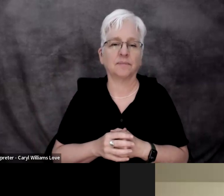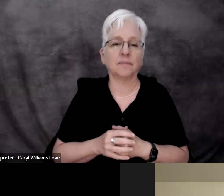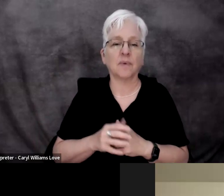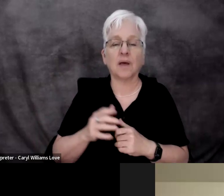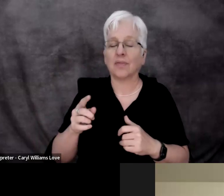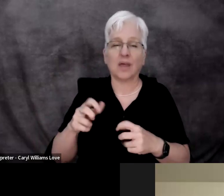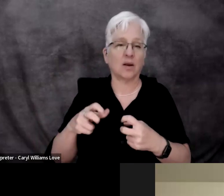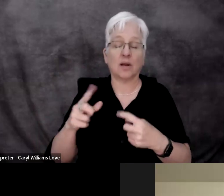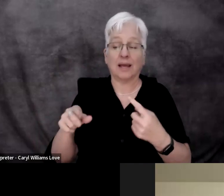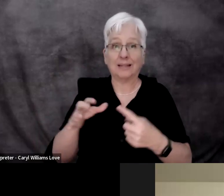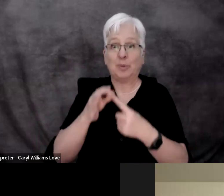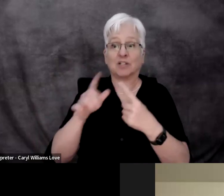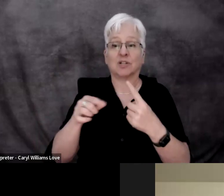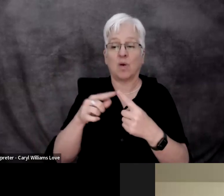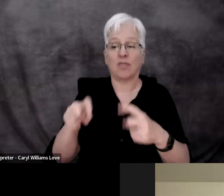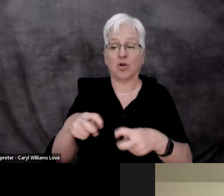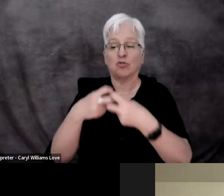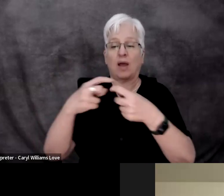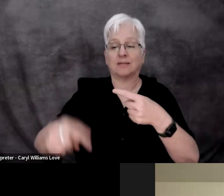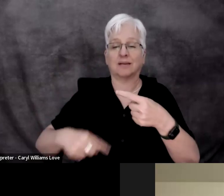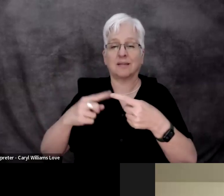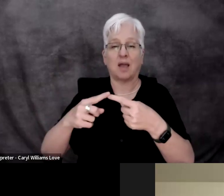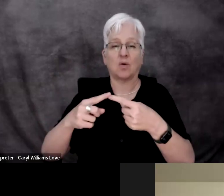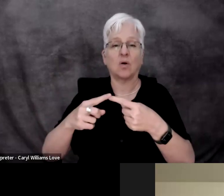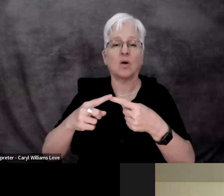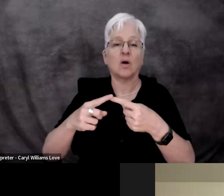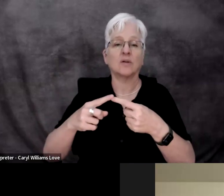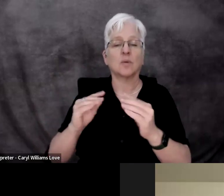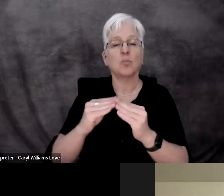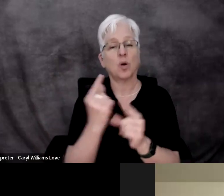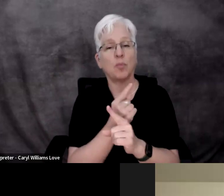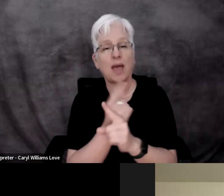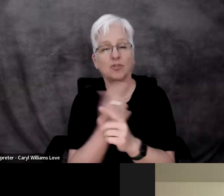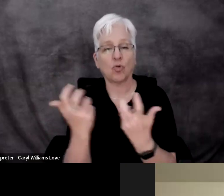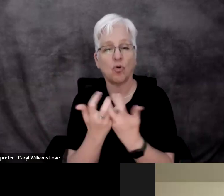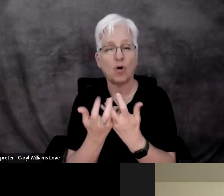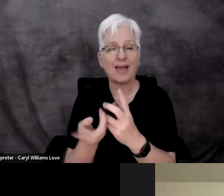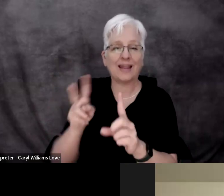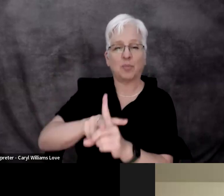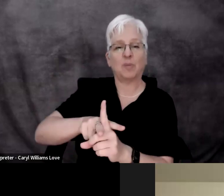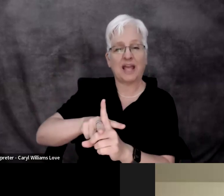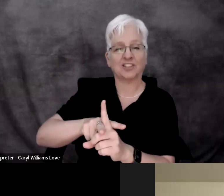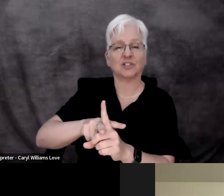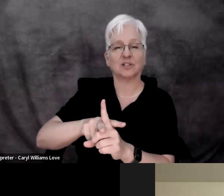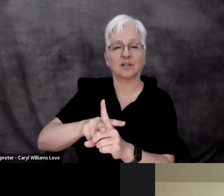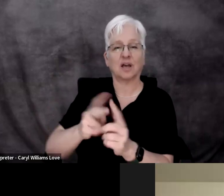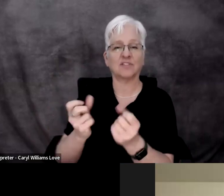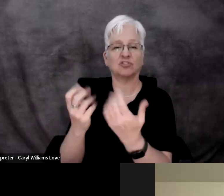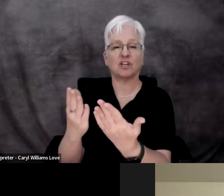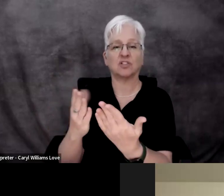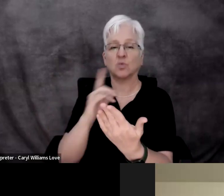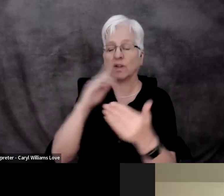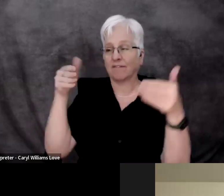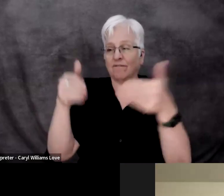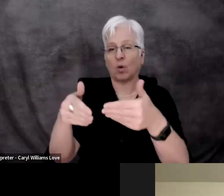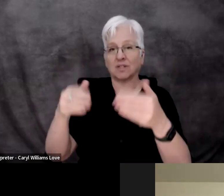more practical kind of implementation options of suggestions really will focus on education.